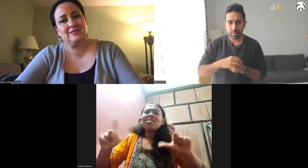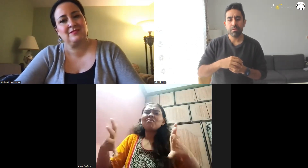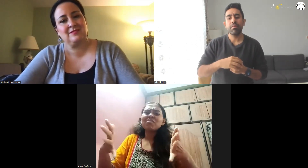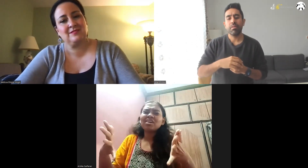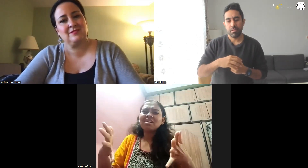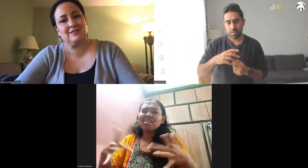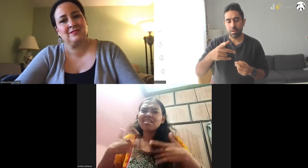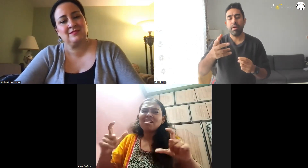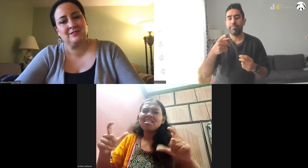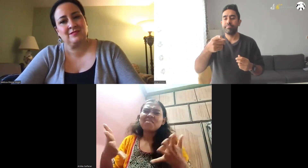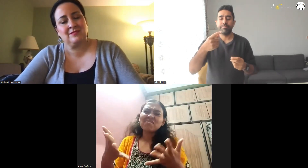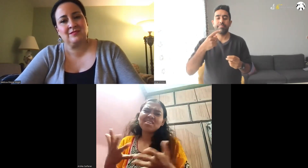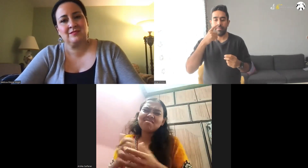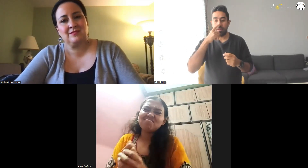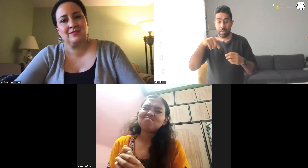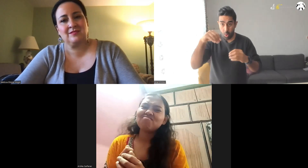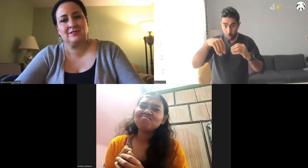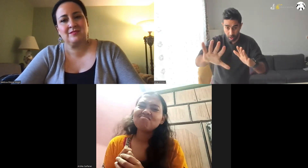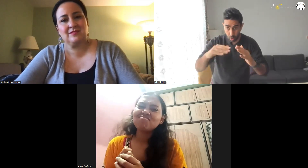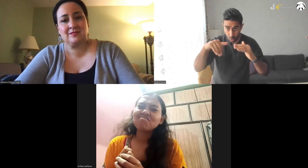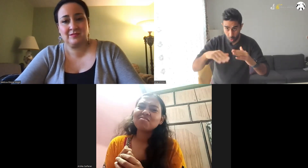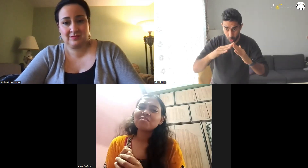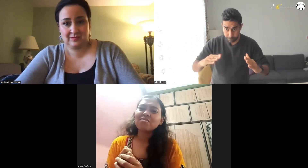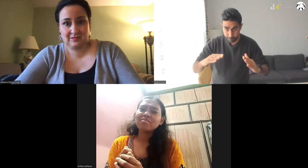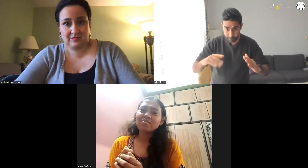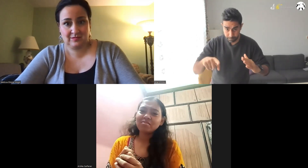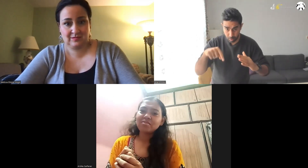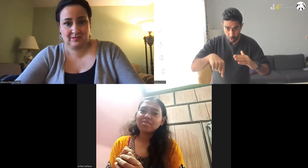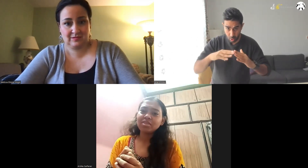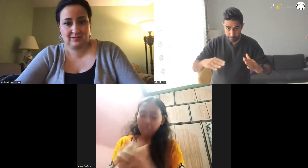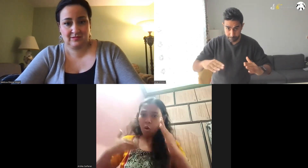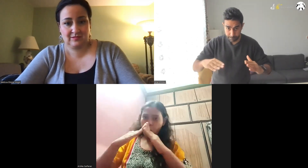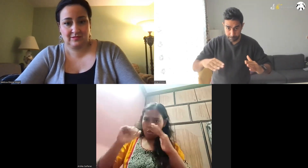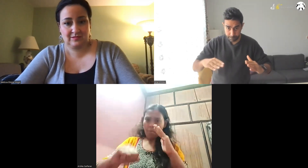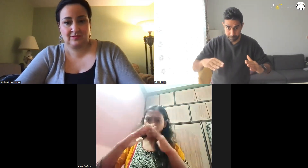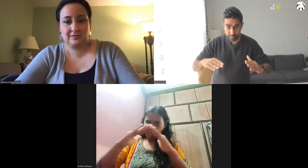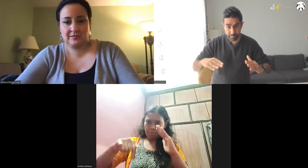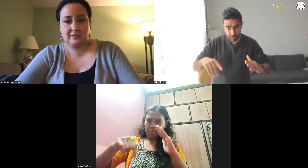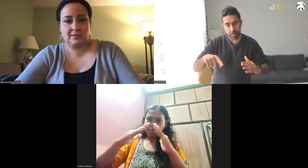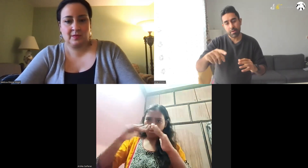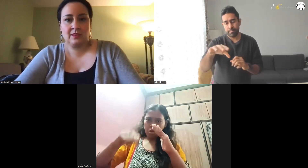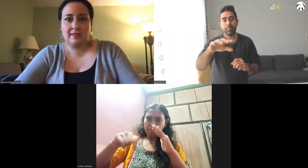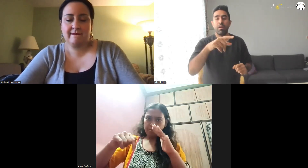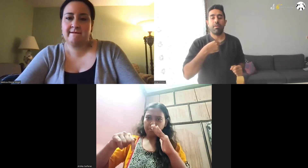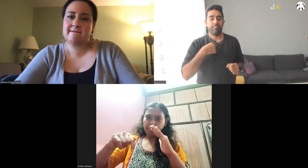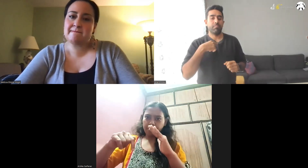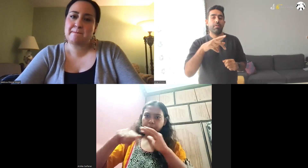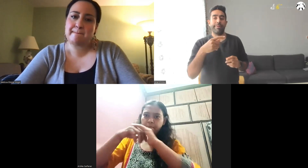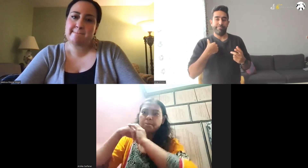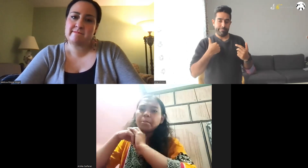my family also pressurized me to wear suit, and I'm really not comfortable. Are you saying about